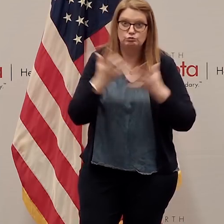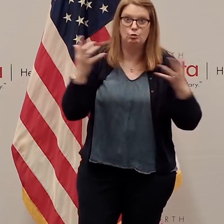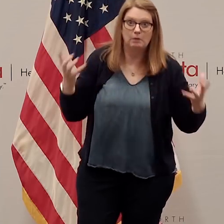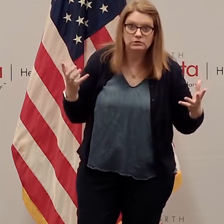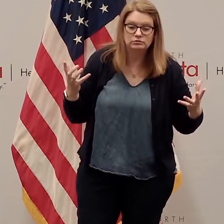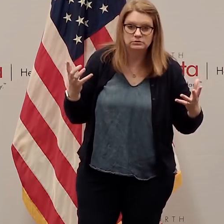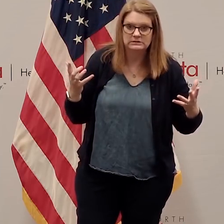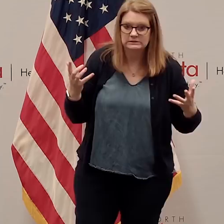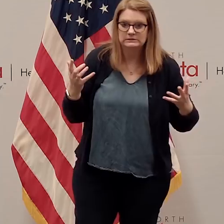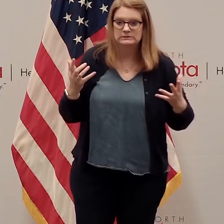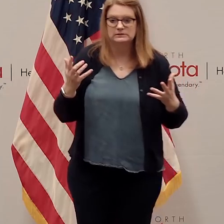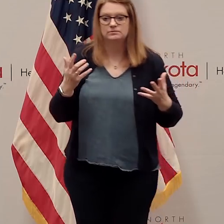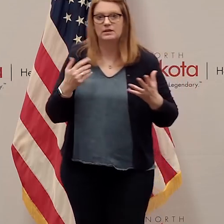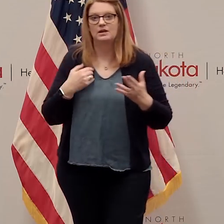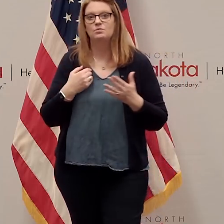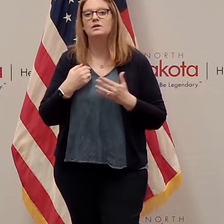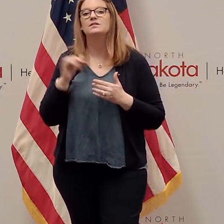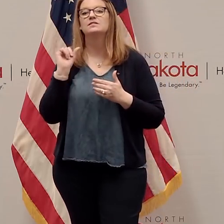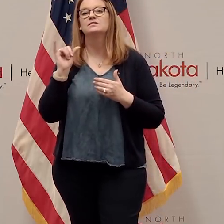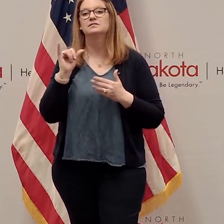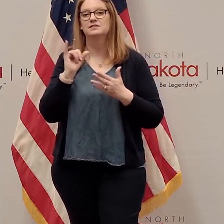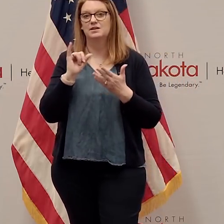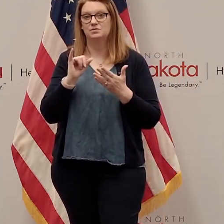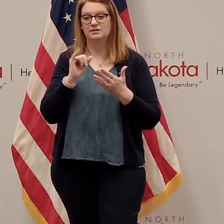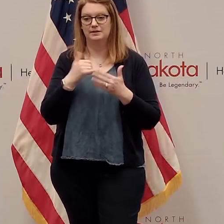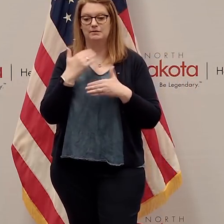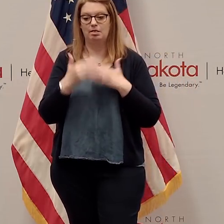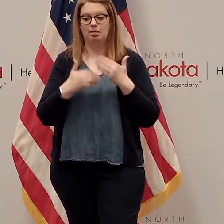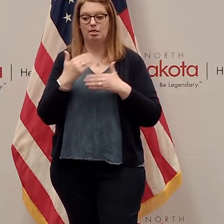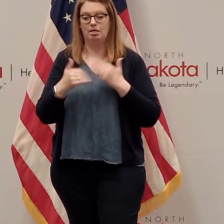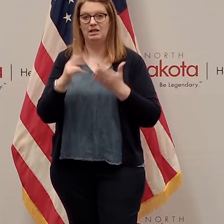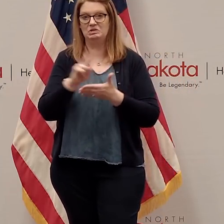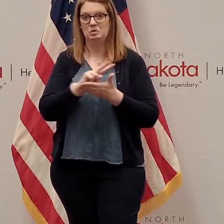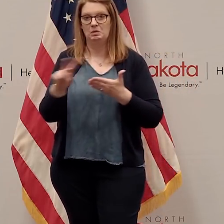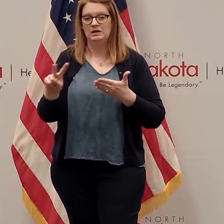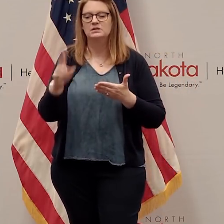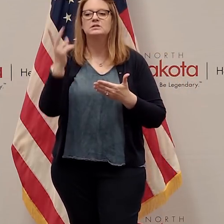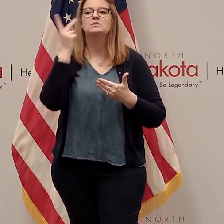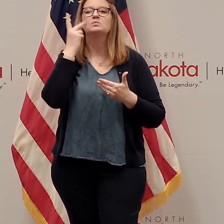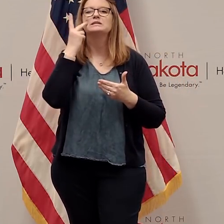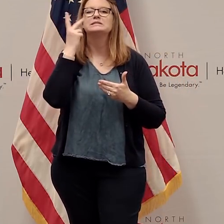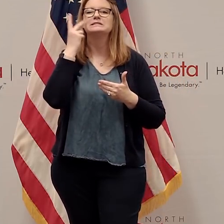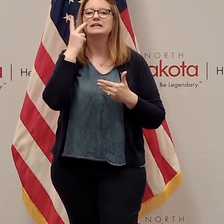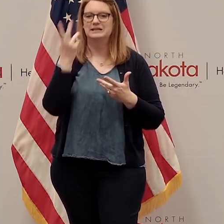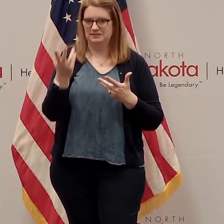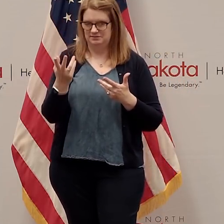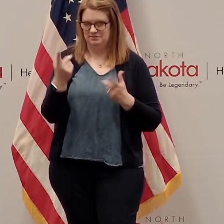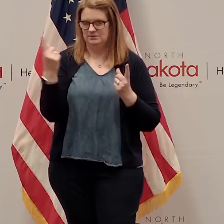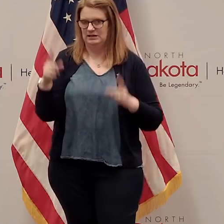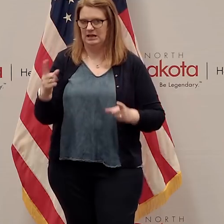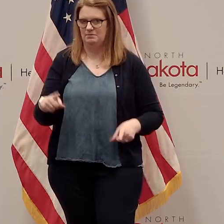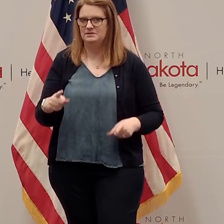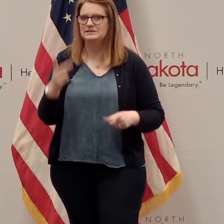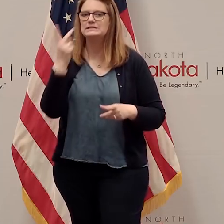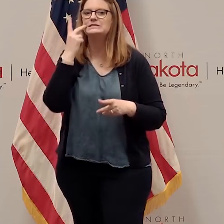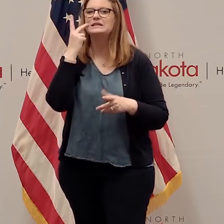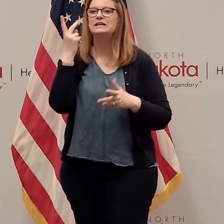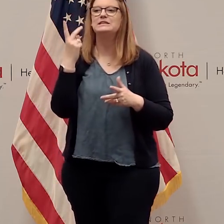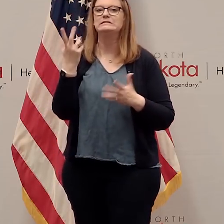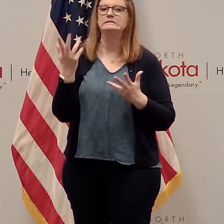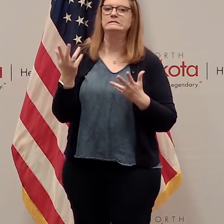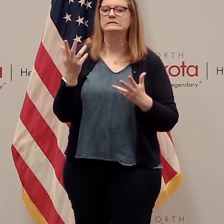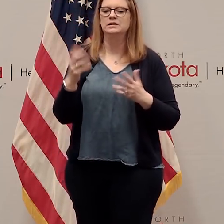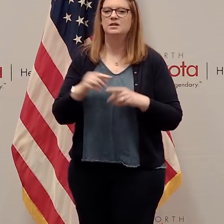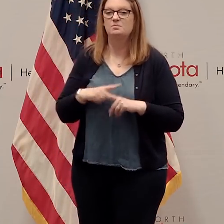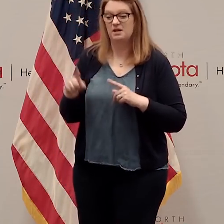much transmission may be occurring as we go back to having some more high contact businesses open, again, those that are most vulnerable would